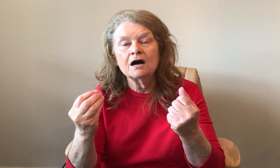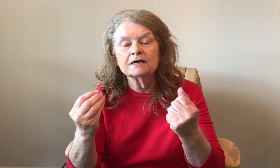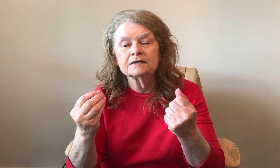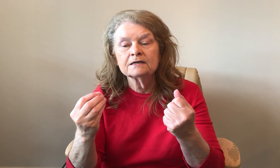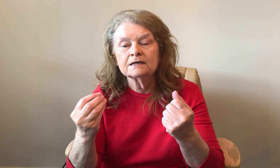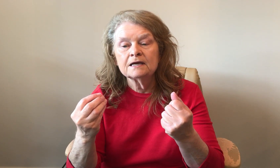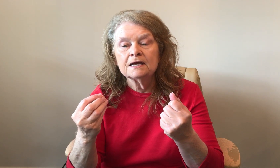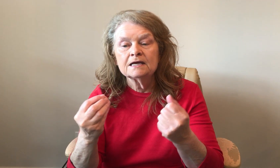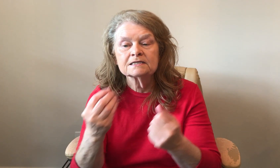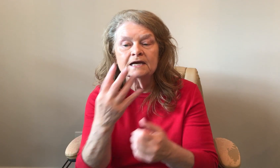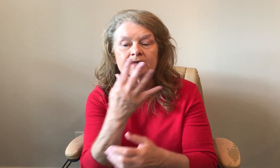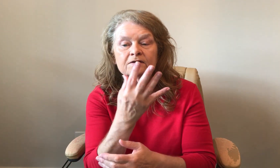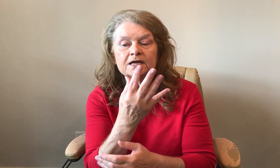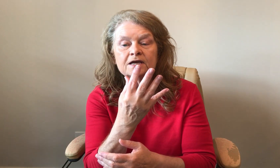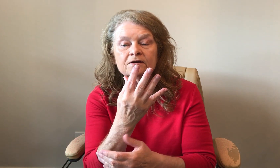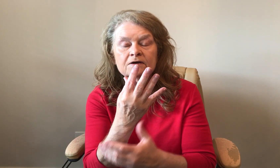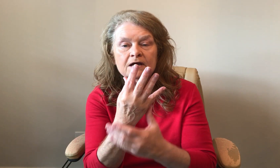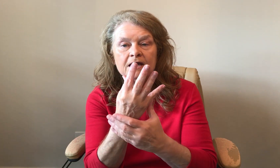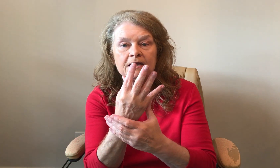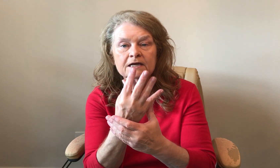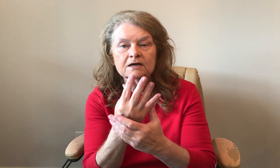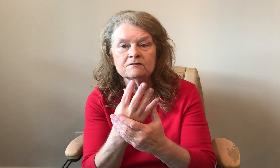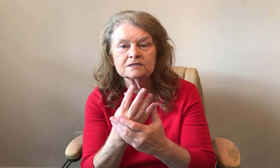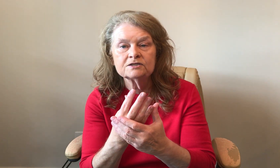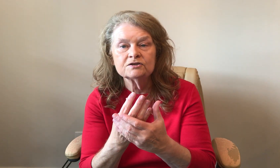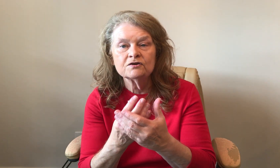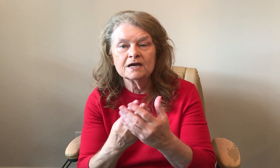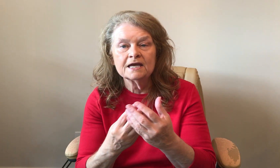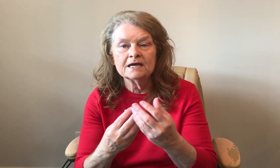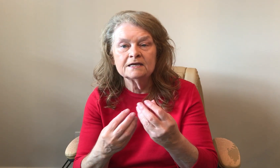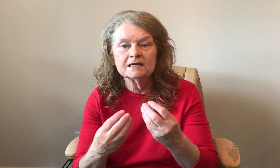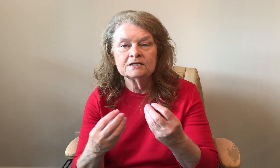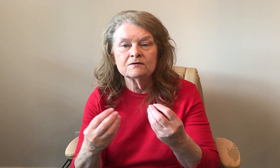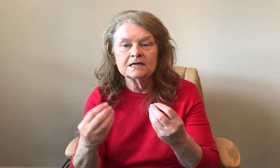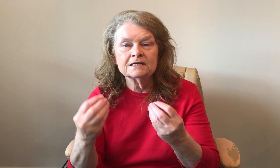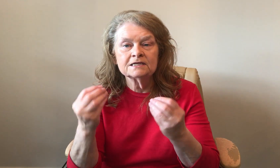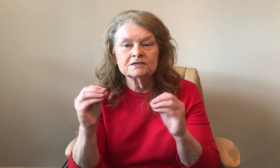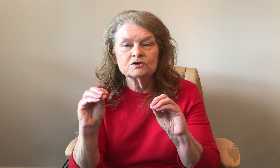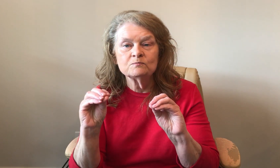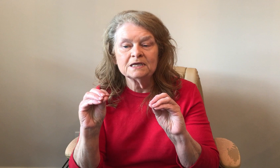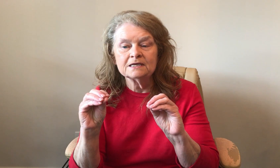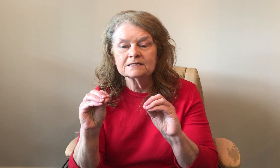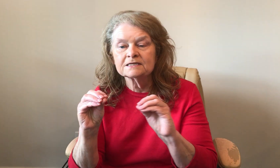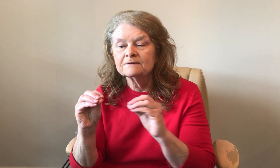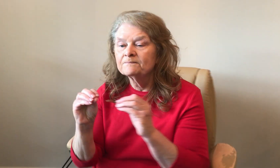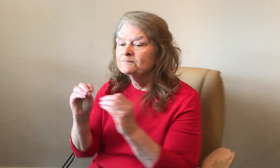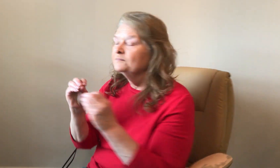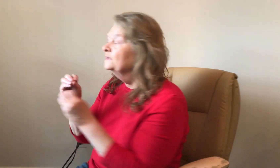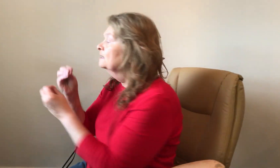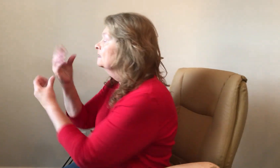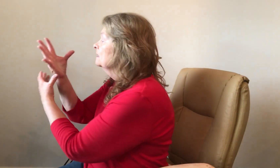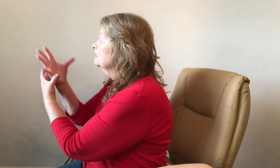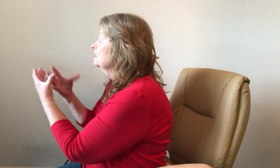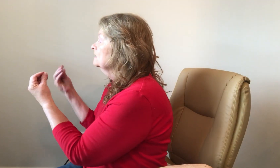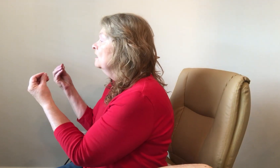Gone. It's like they're here and it goes into your hand and you end in 2 beaks.